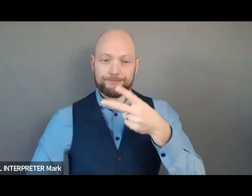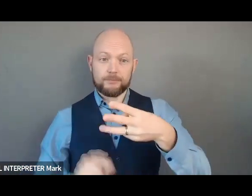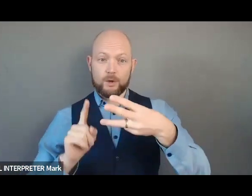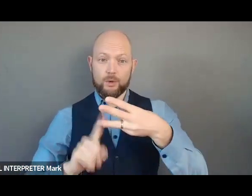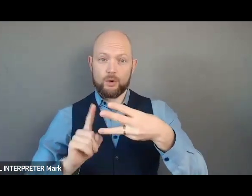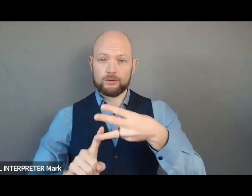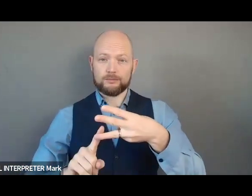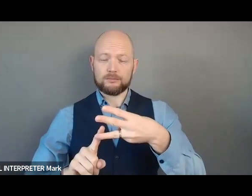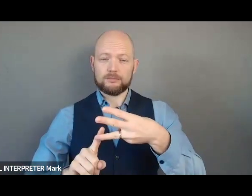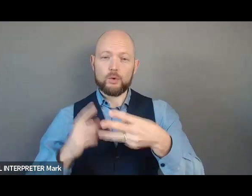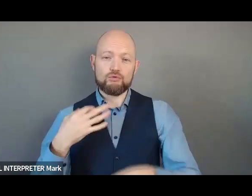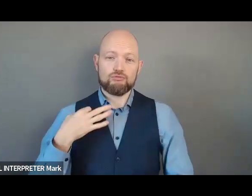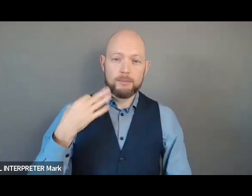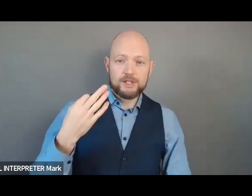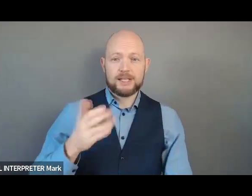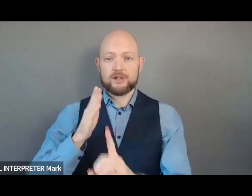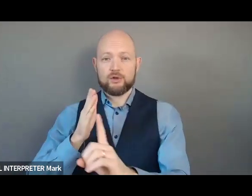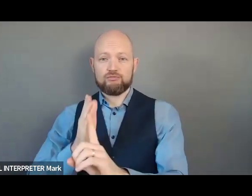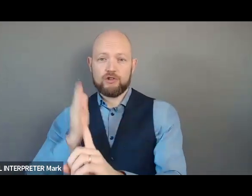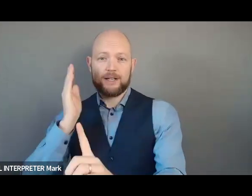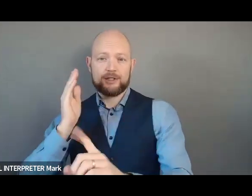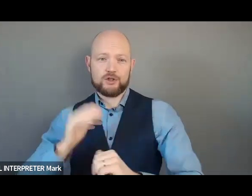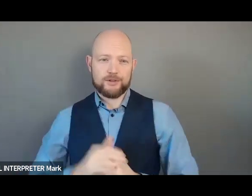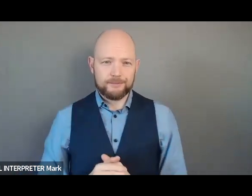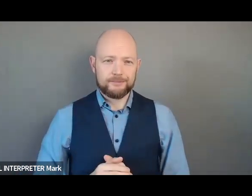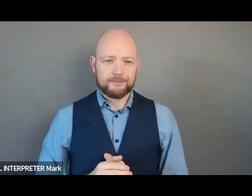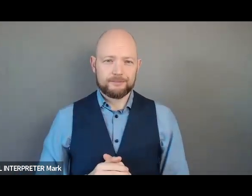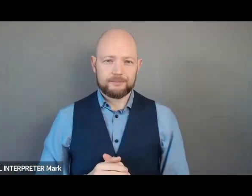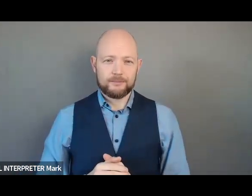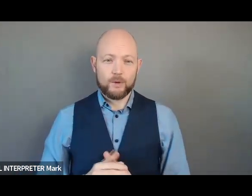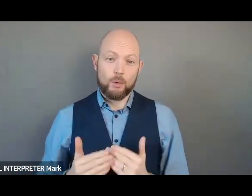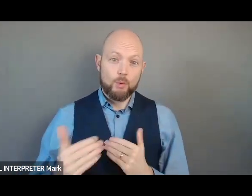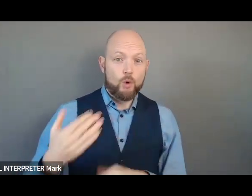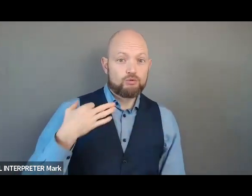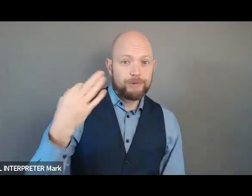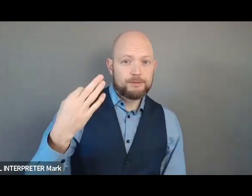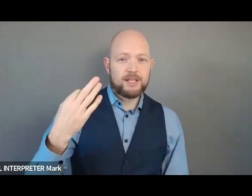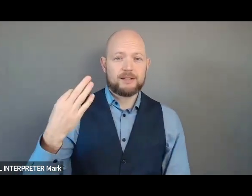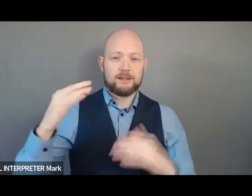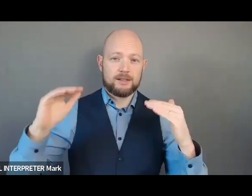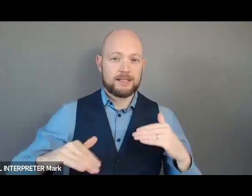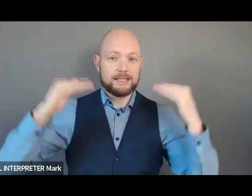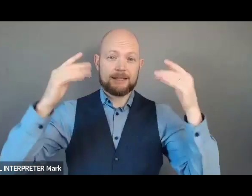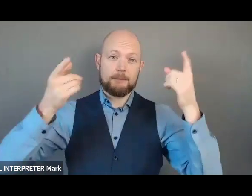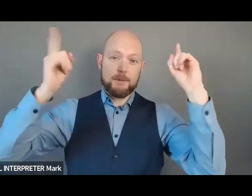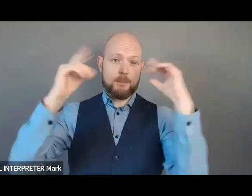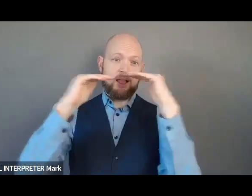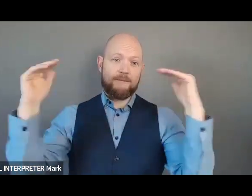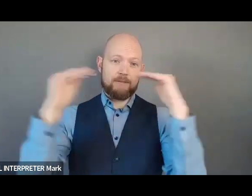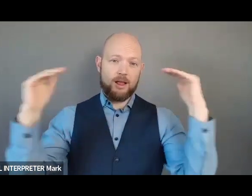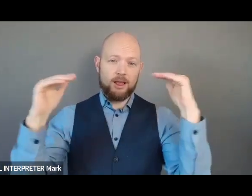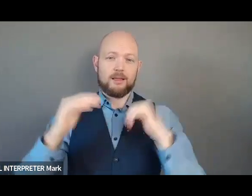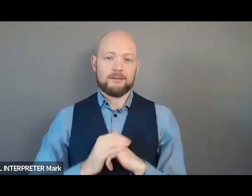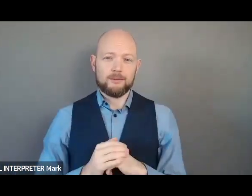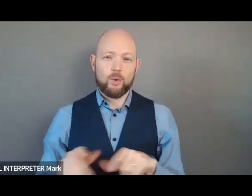and recognition. So increasing representation at senior management levels, normalizing conversations around racism, because we